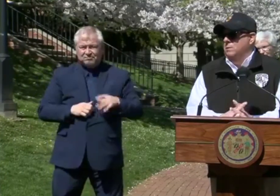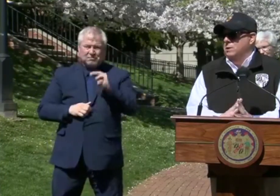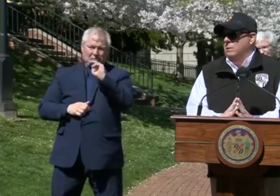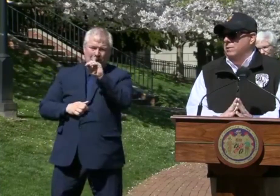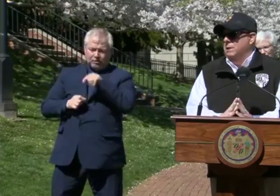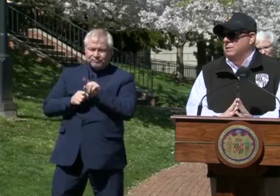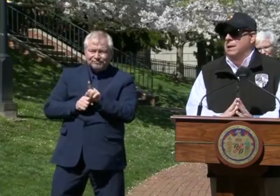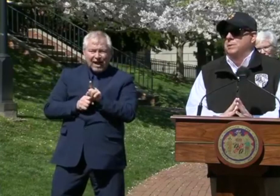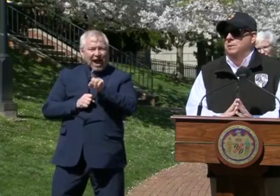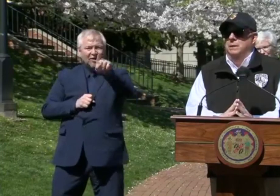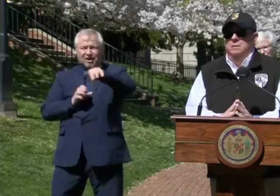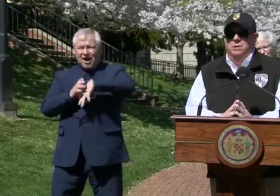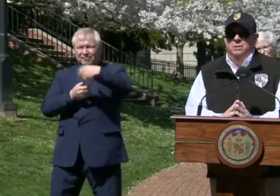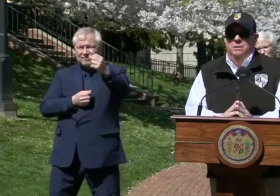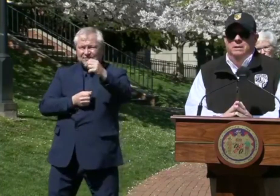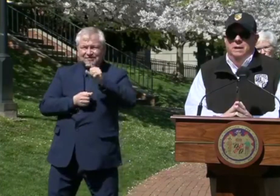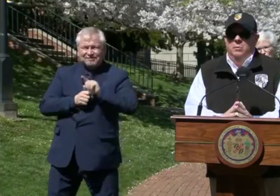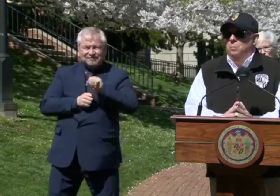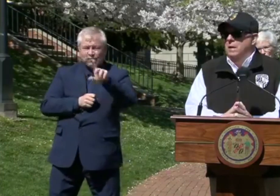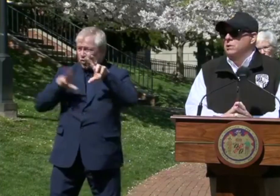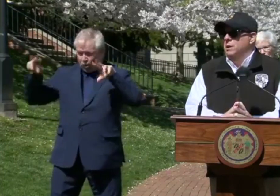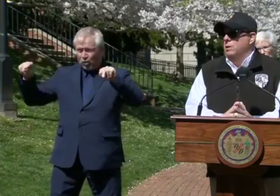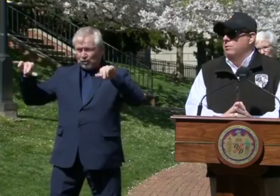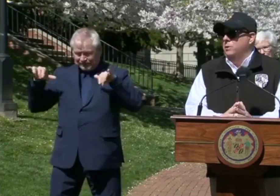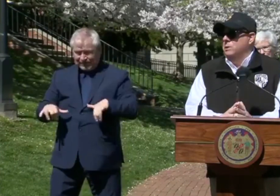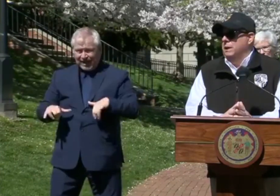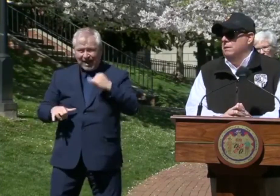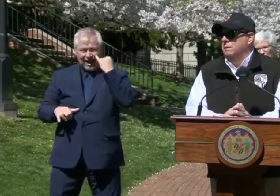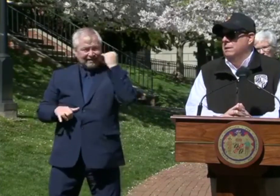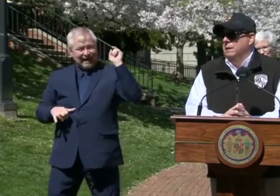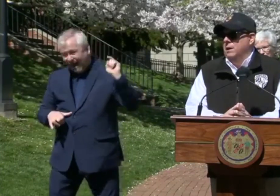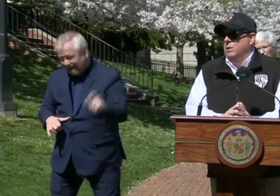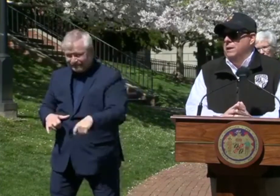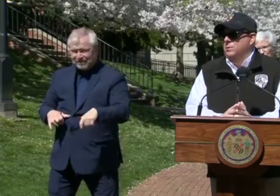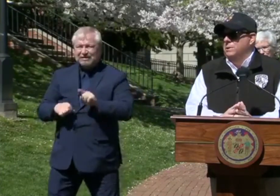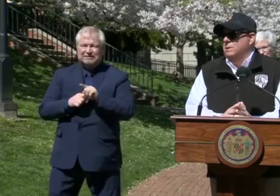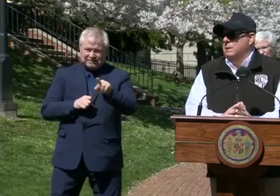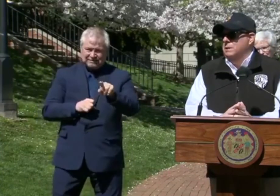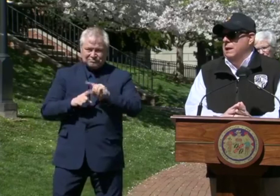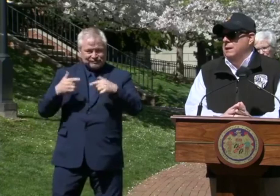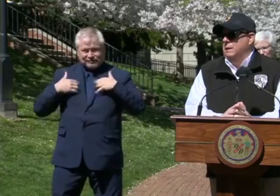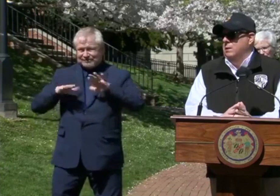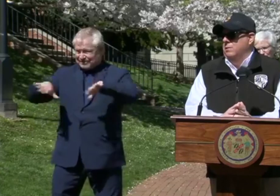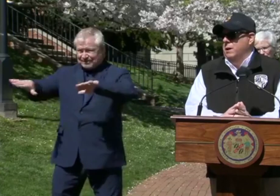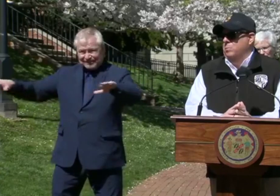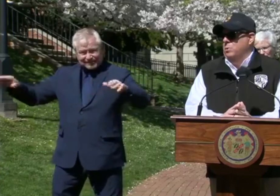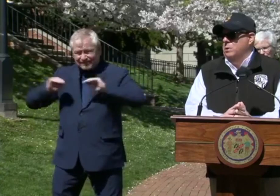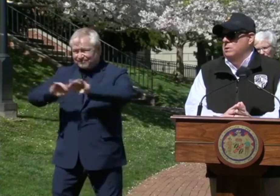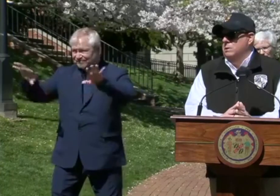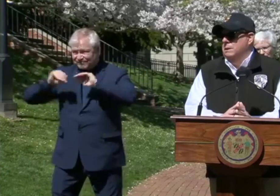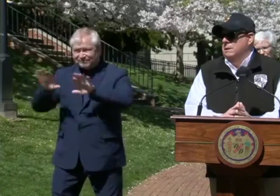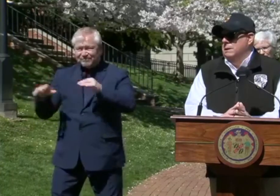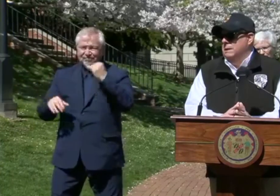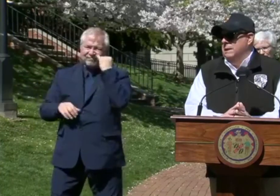reason whatsoever unless it's absolutely essential. And we're messaging all of those things at all the entrances to the state, at all of our